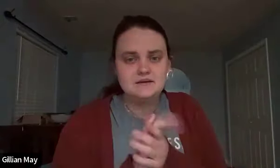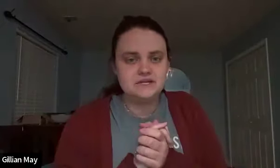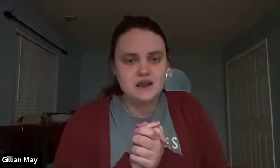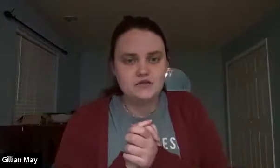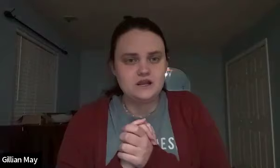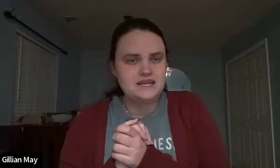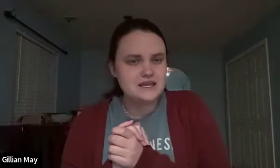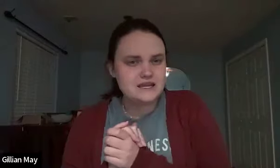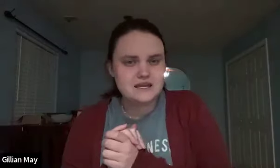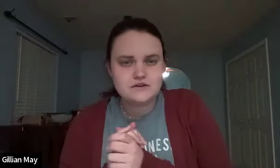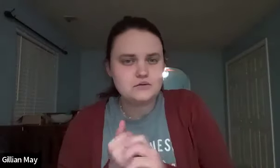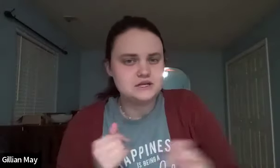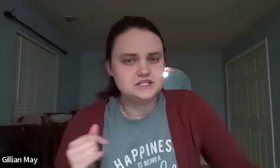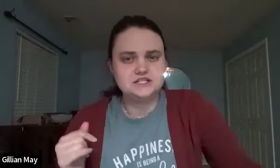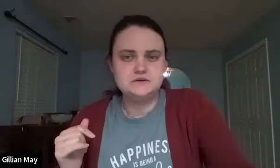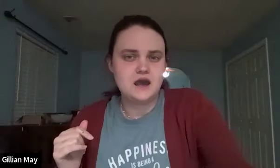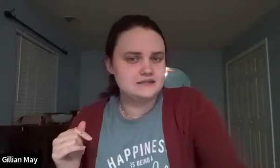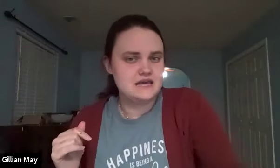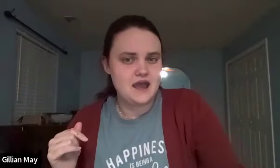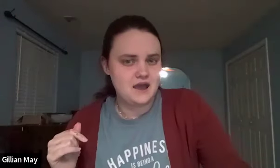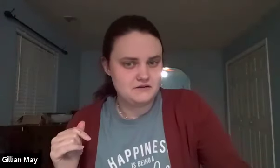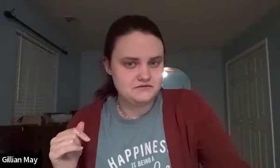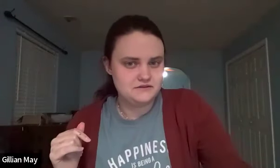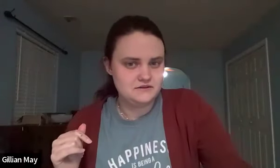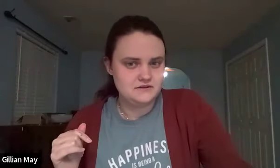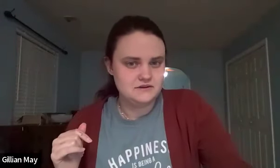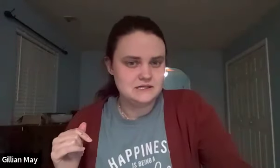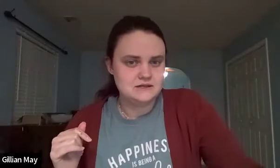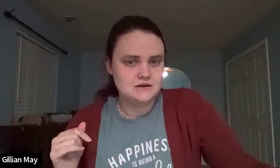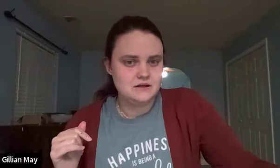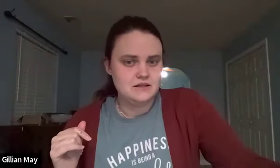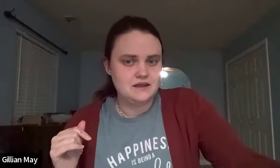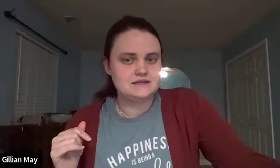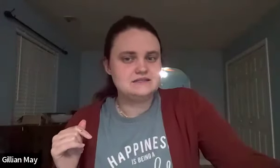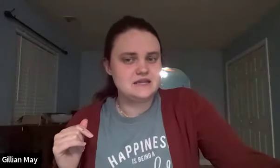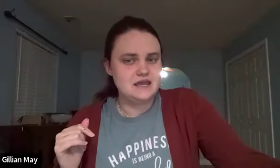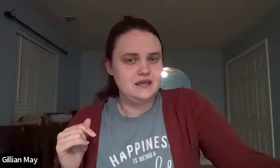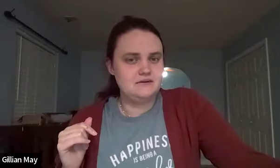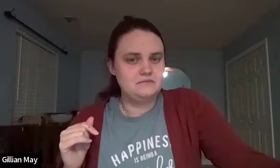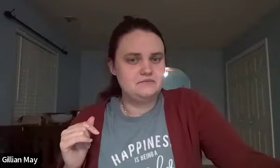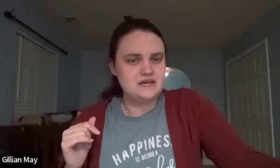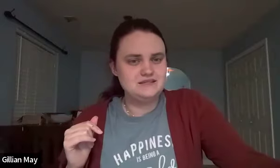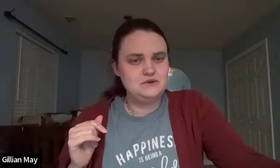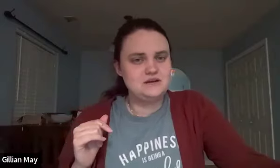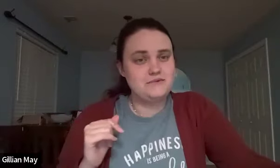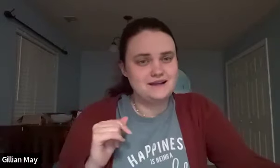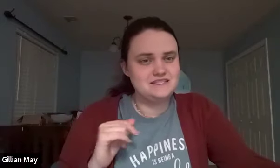But yeah, are there any other questions you guys have? Like I said, the best way to practice